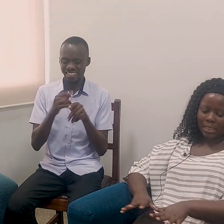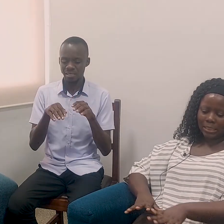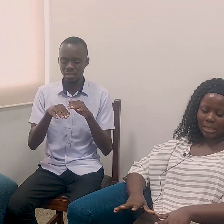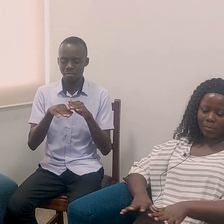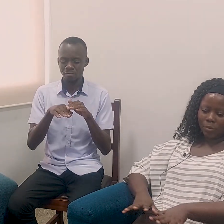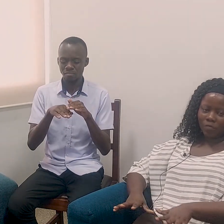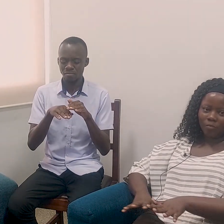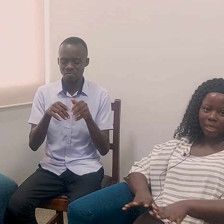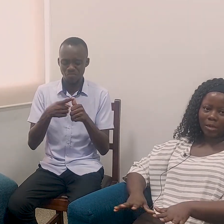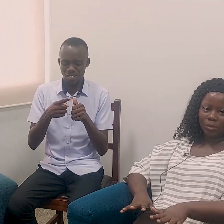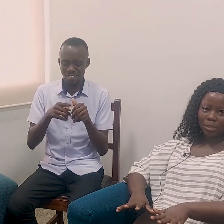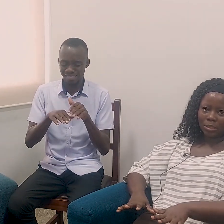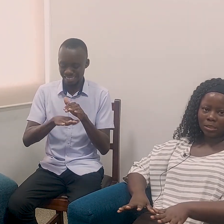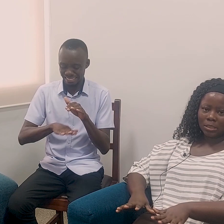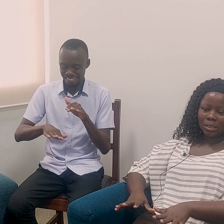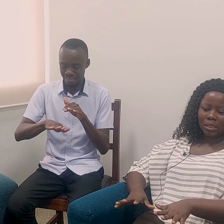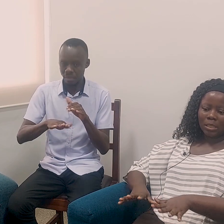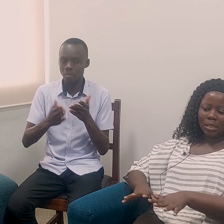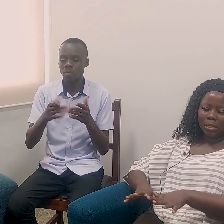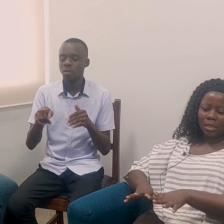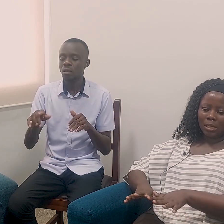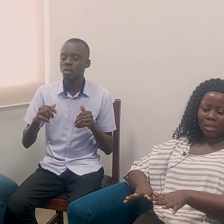an example of burnout.